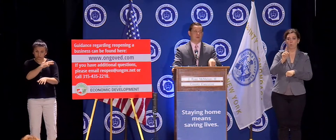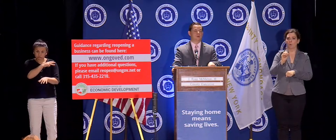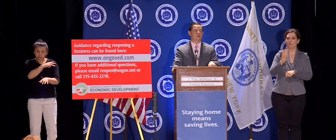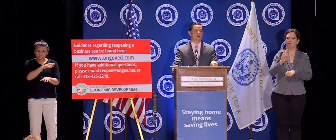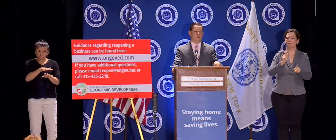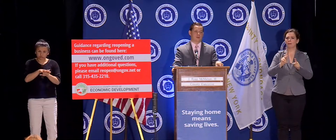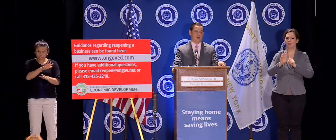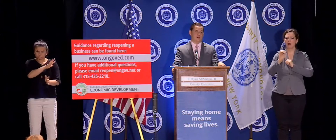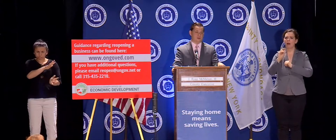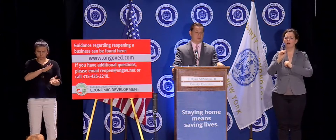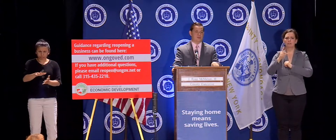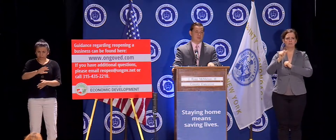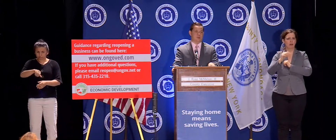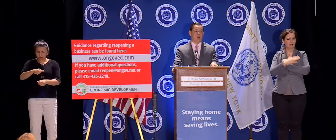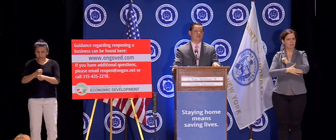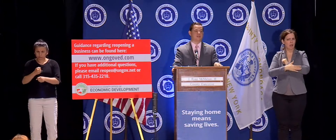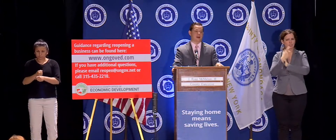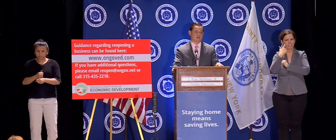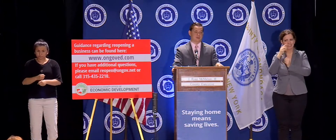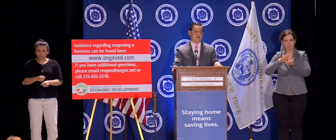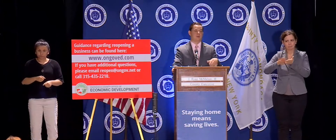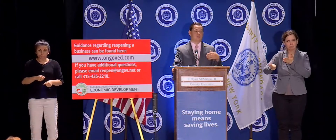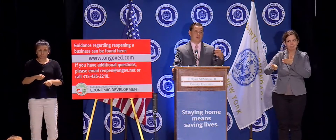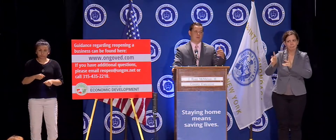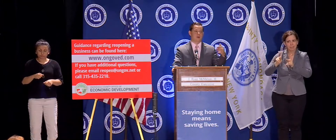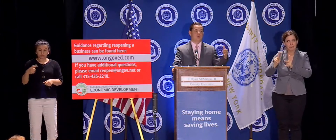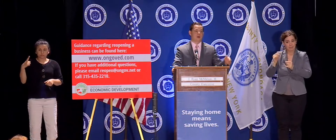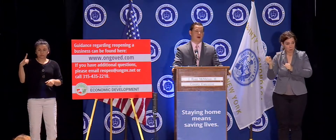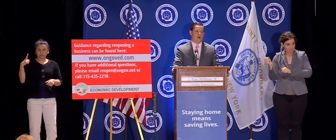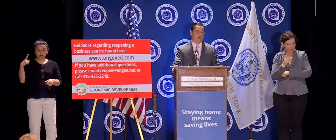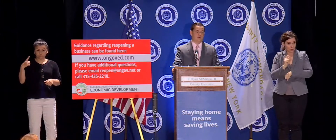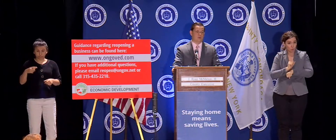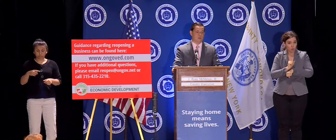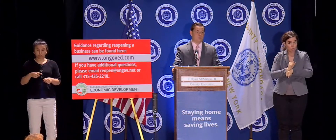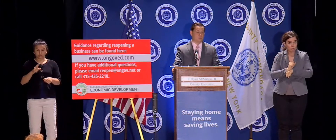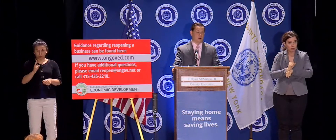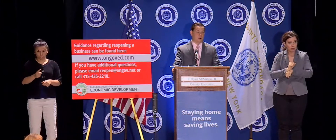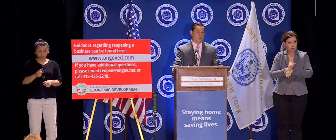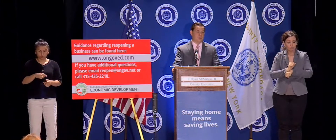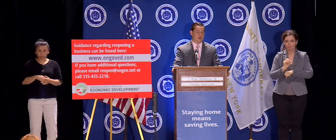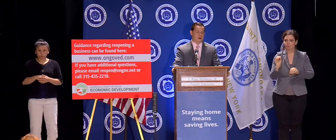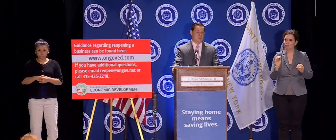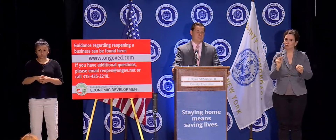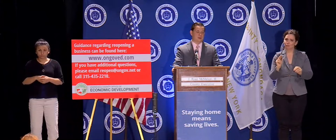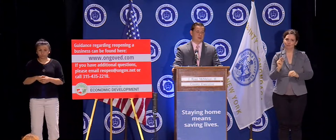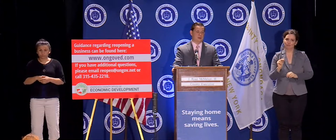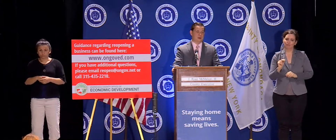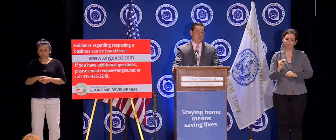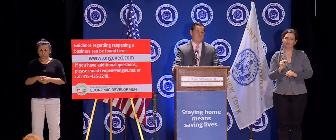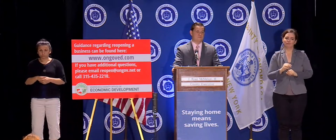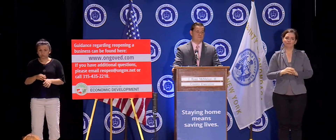Well, lifeguards, essentially, parks, yes, some of them. But for the most part,